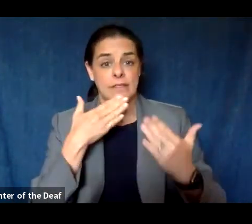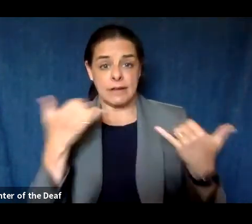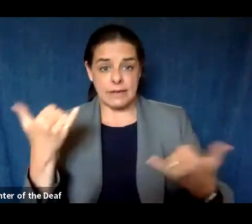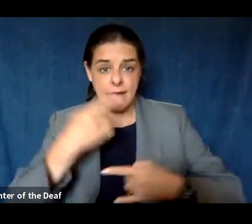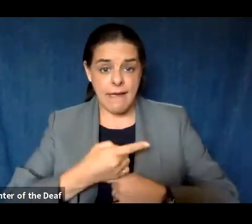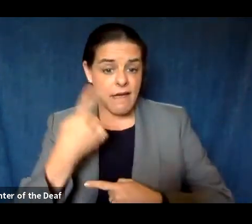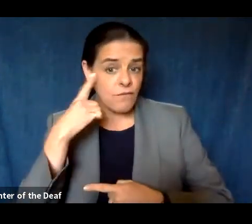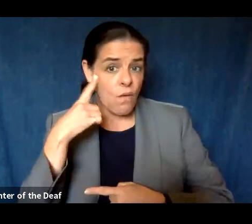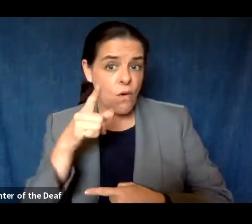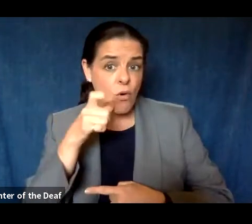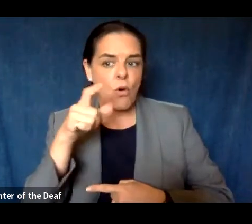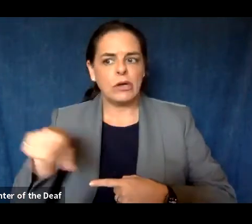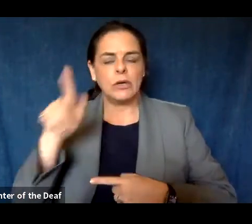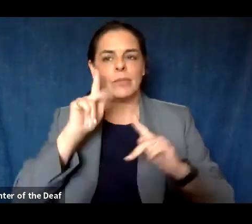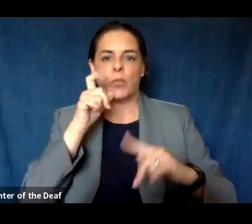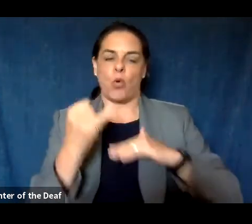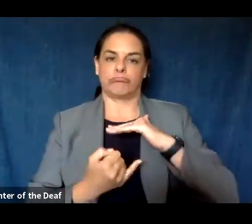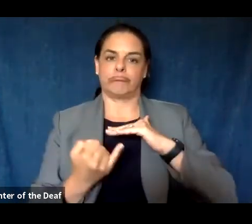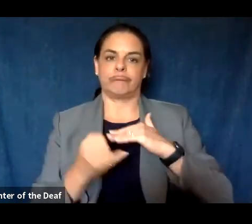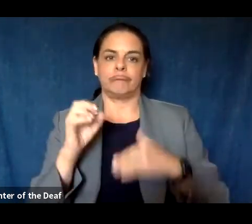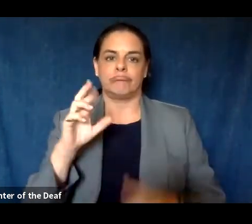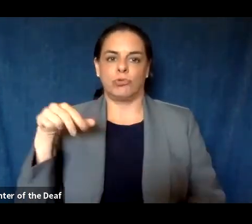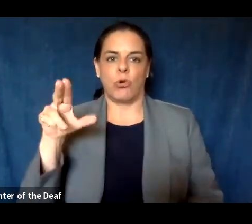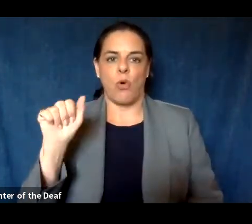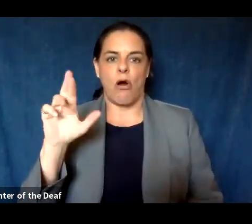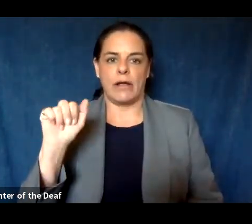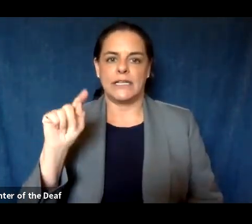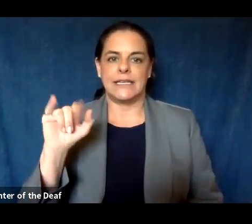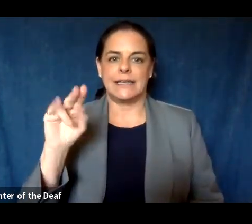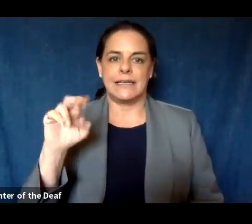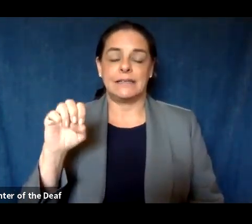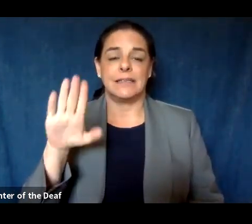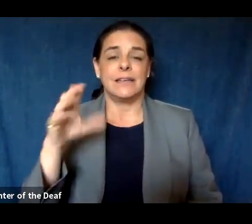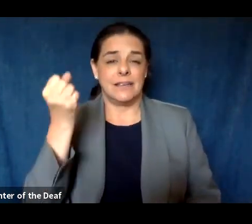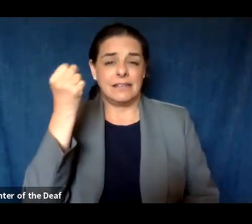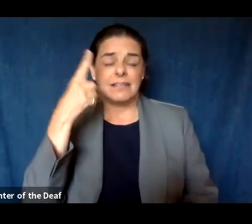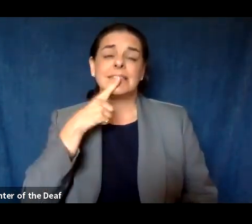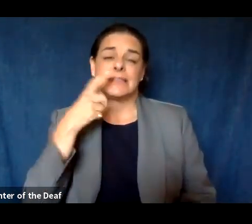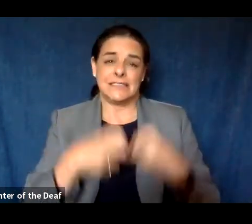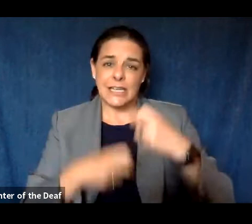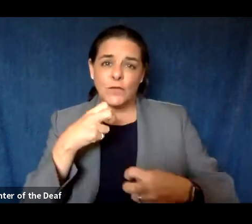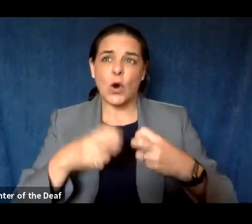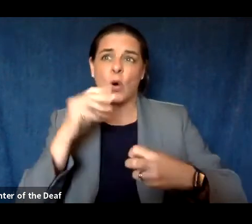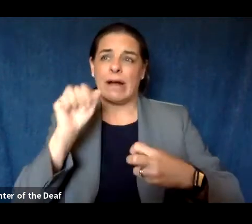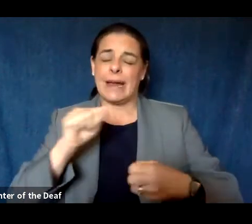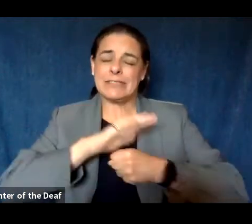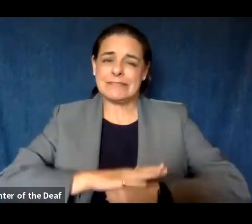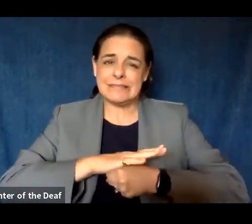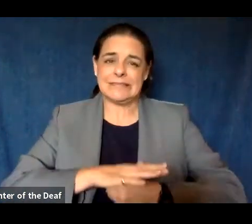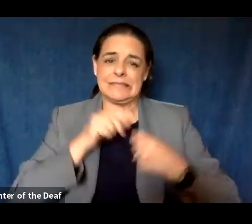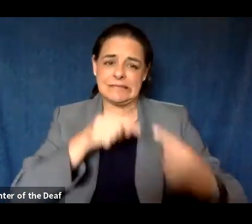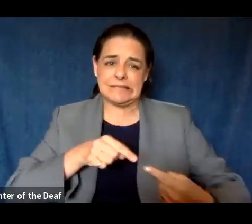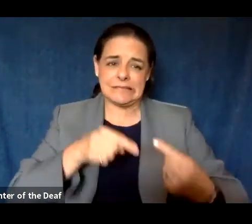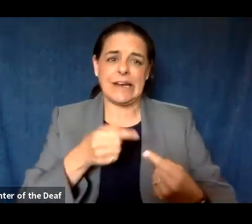to individuals in isolation or quarantine. We know it's difficult and can be a strain on several different aspects of your